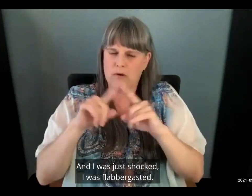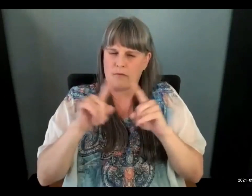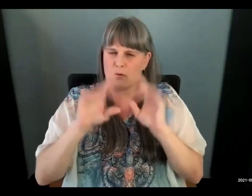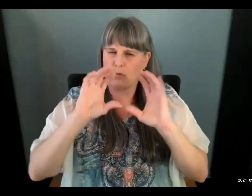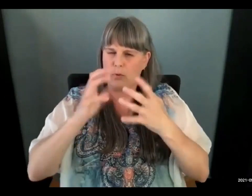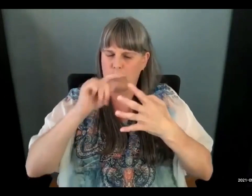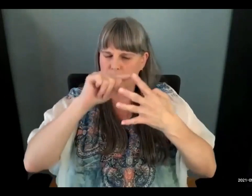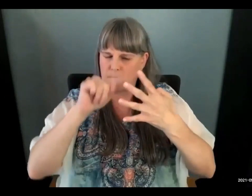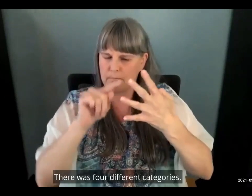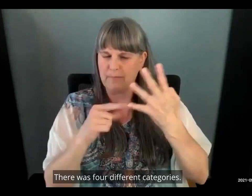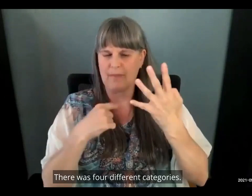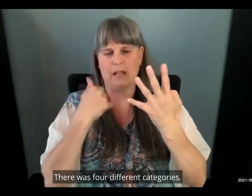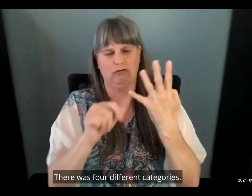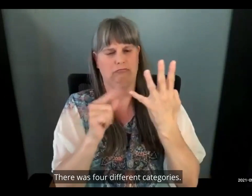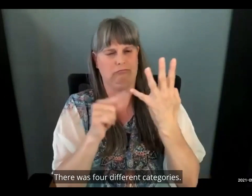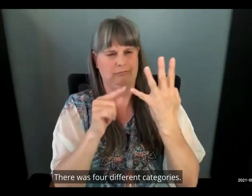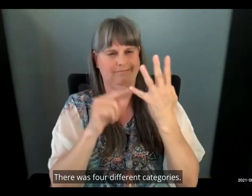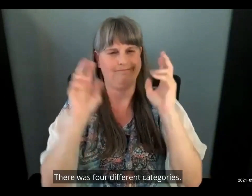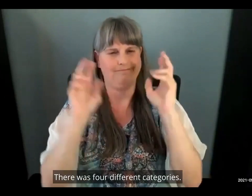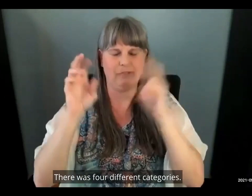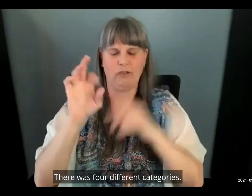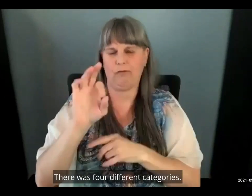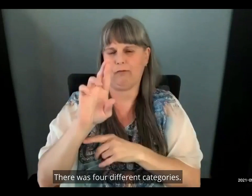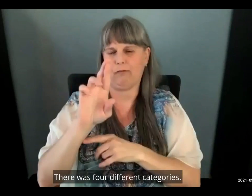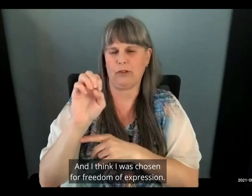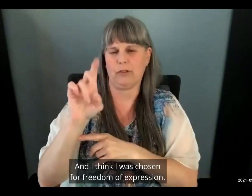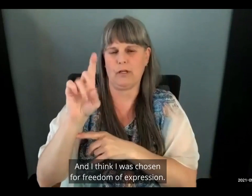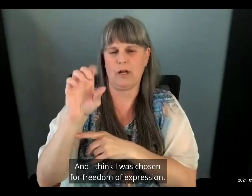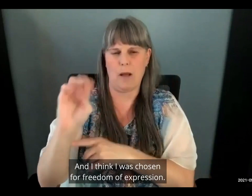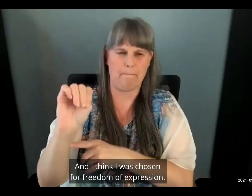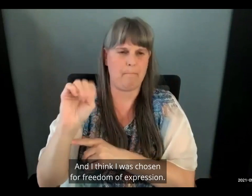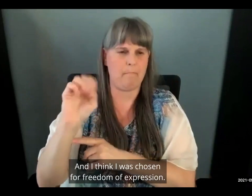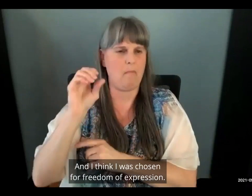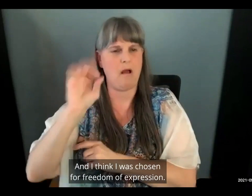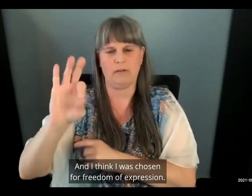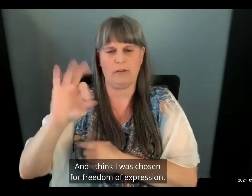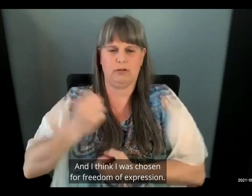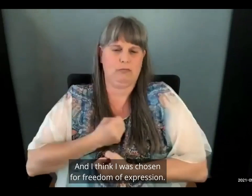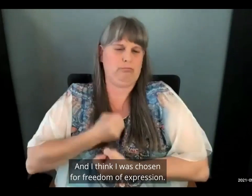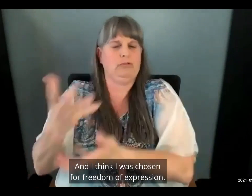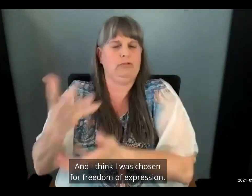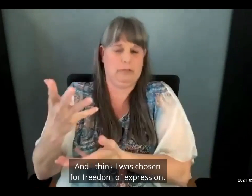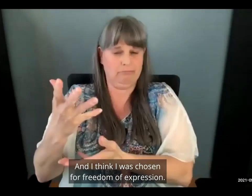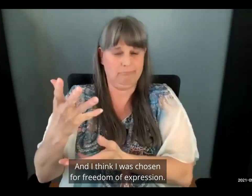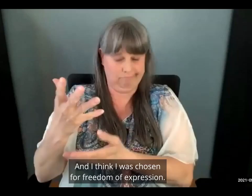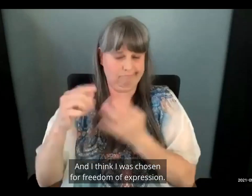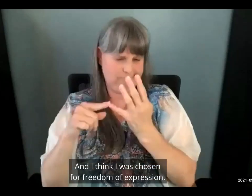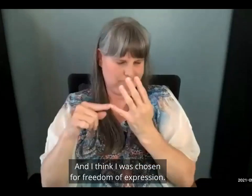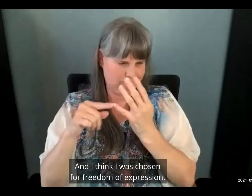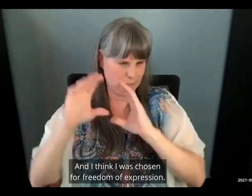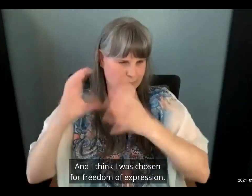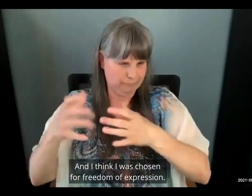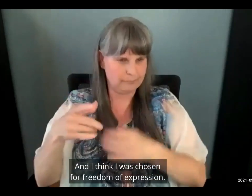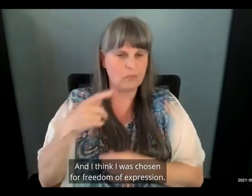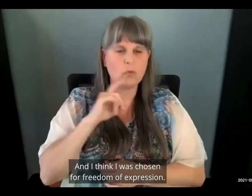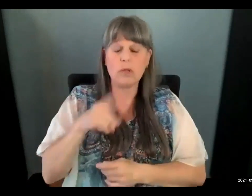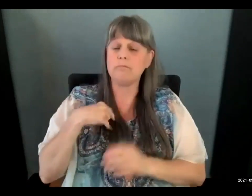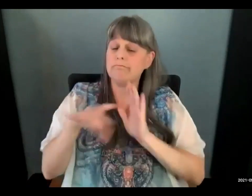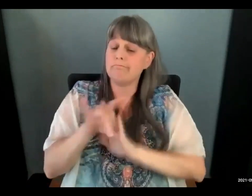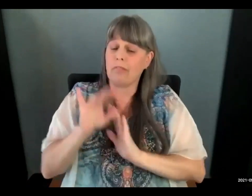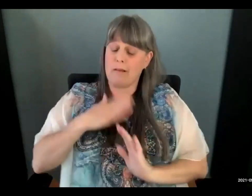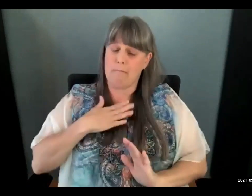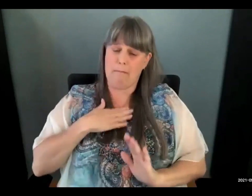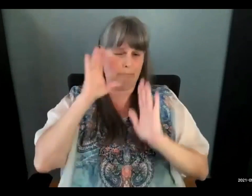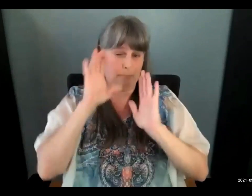flabbergasted. There was four different categories, and I think I was chosen for freedom of expression.